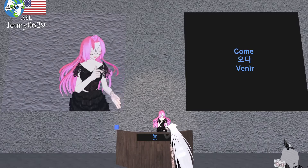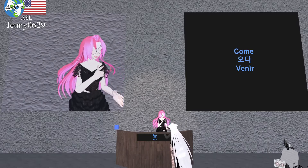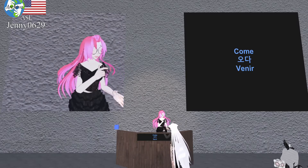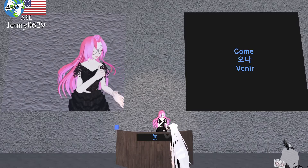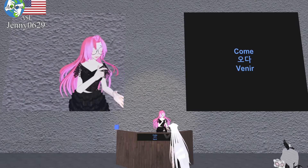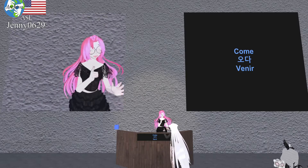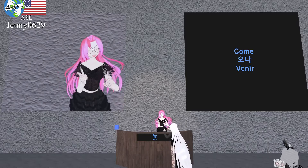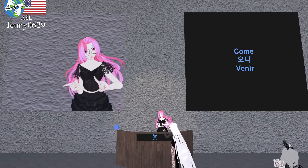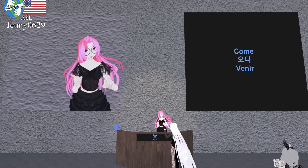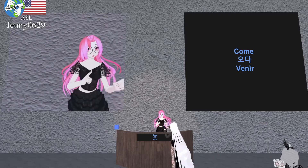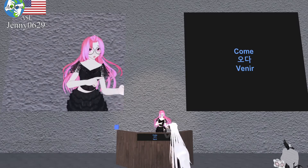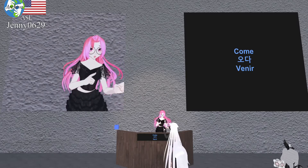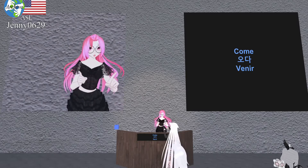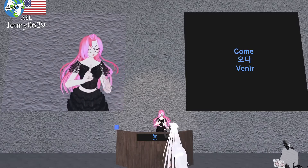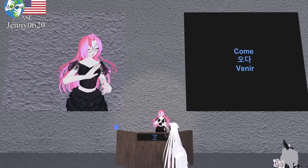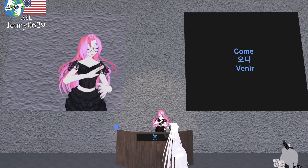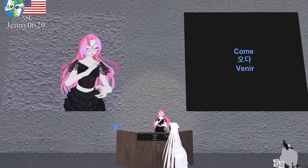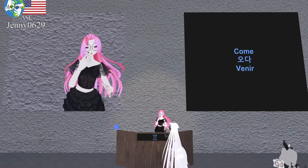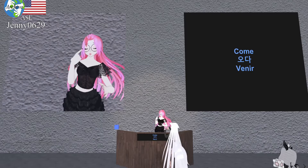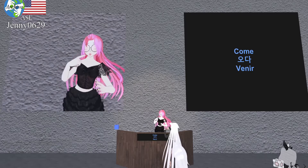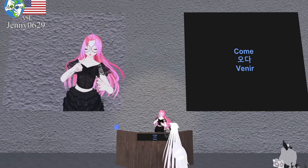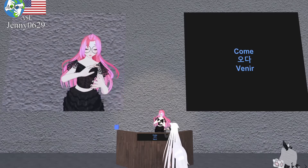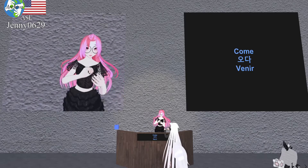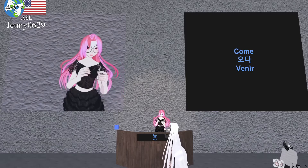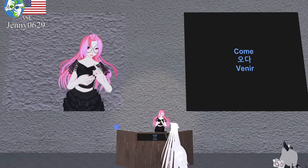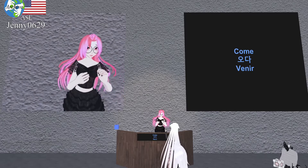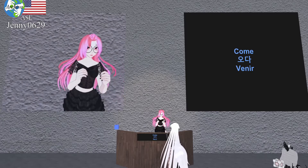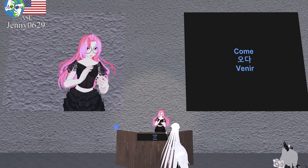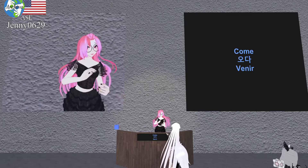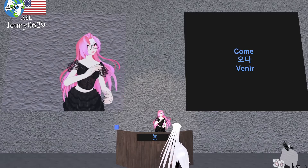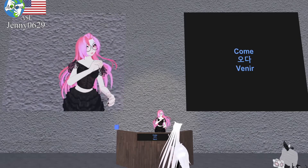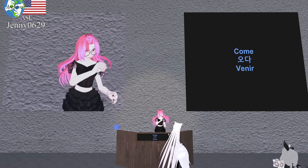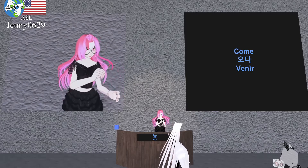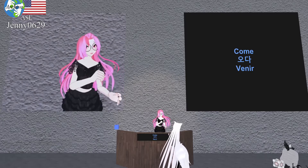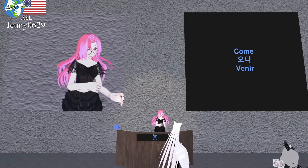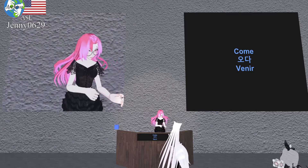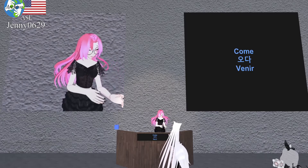then he said, like, can you use your hand like this?